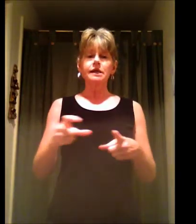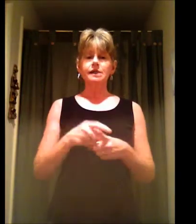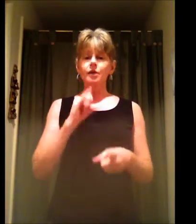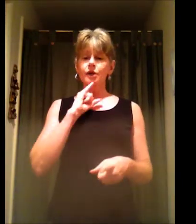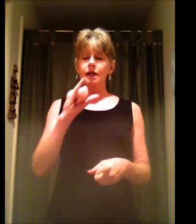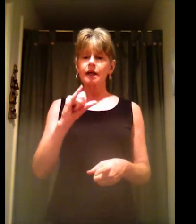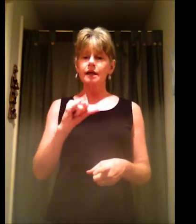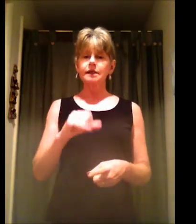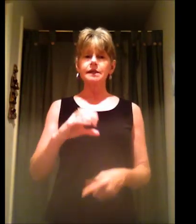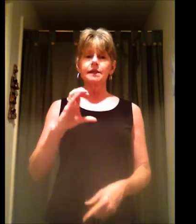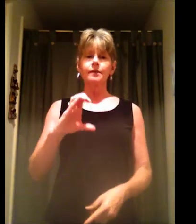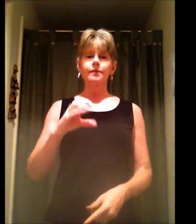Next word is,